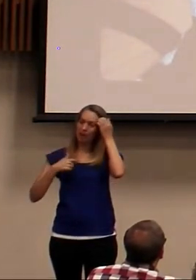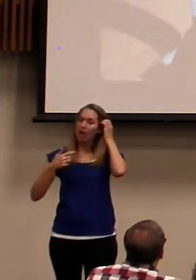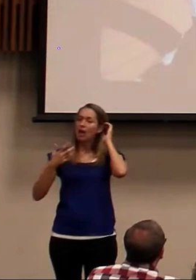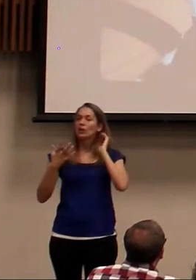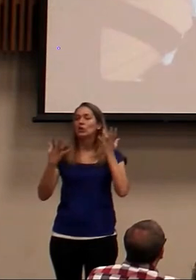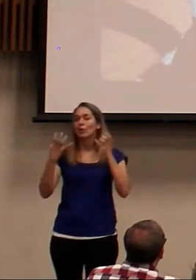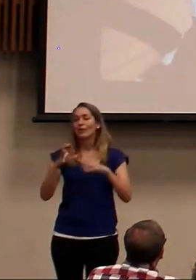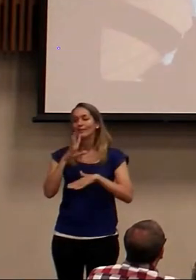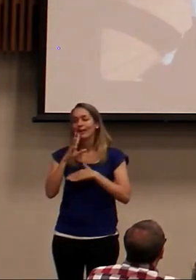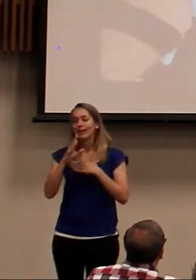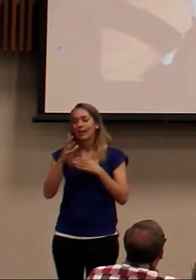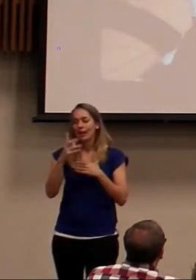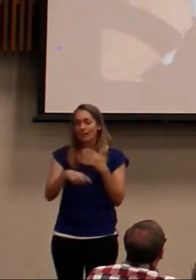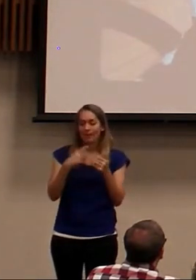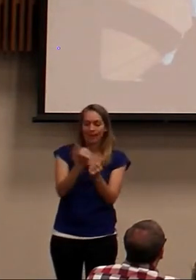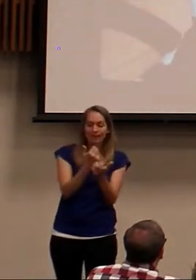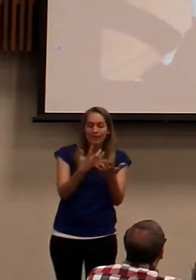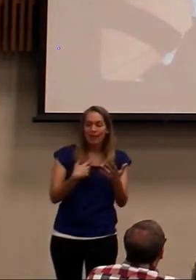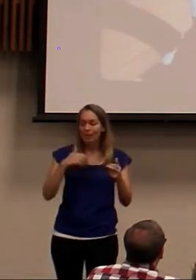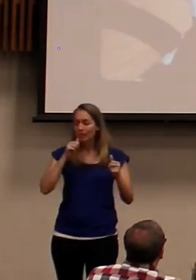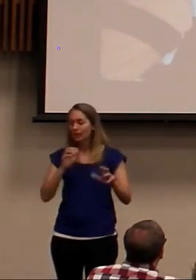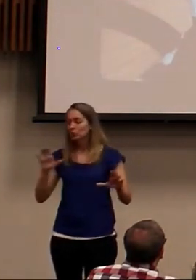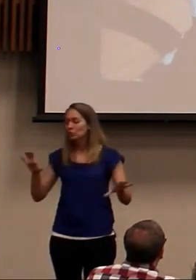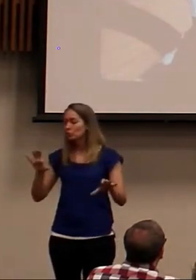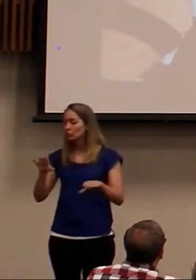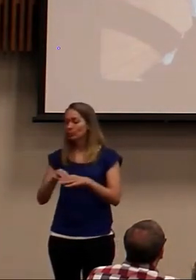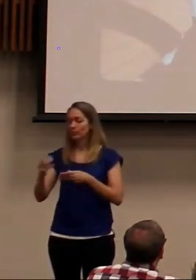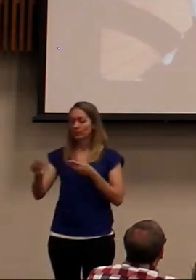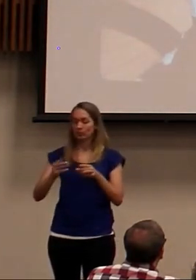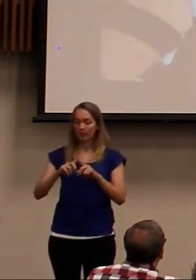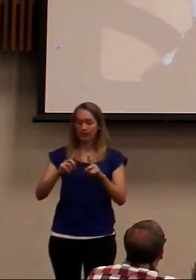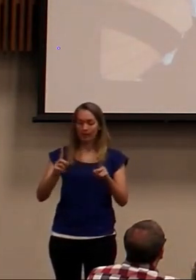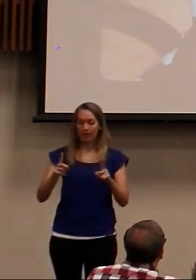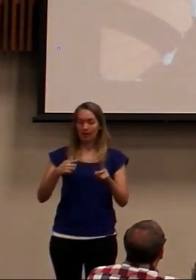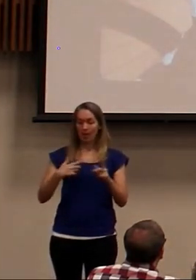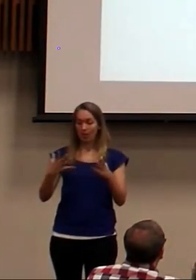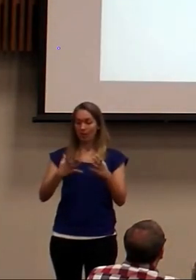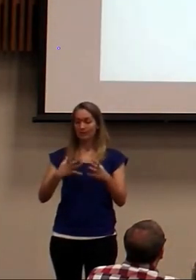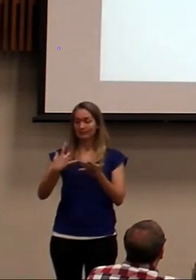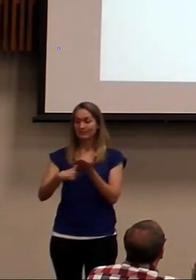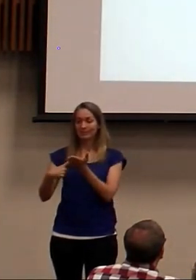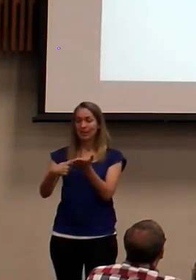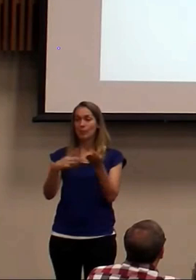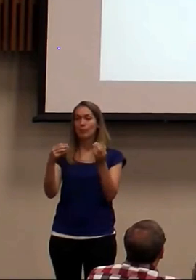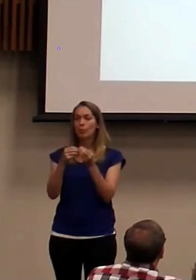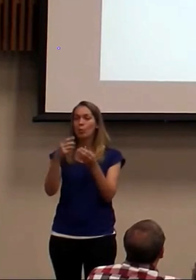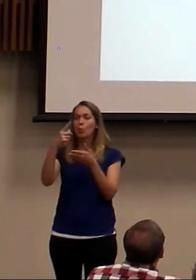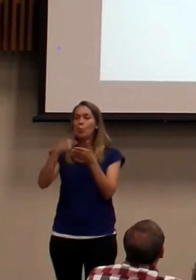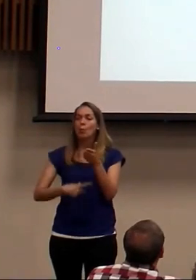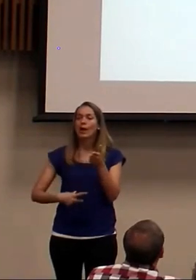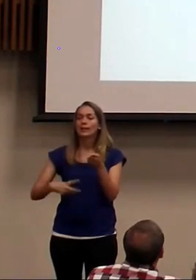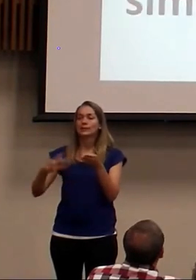in ministry or something because that really doesn't help you. I want to talk more about what it is.